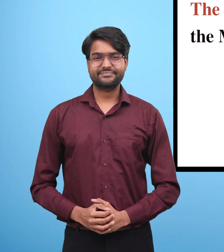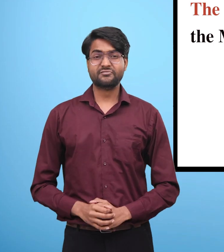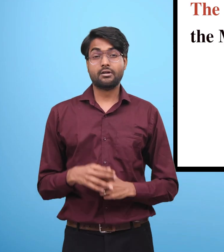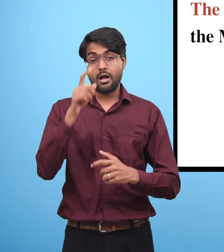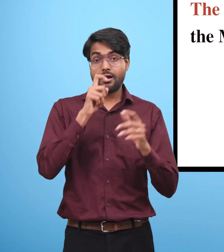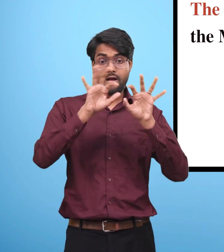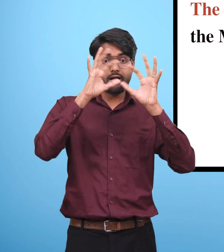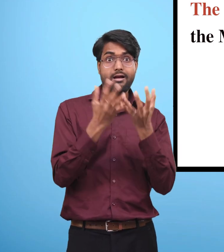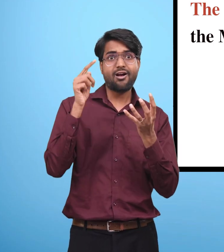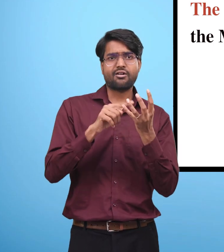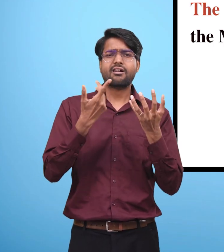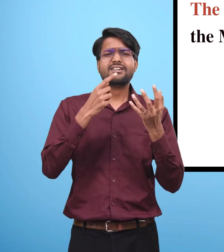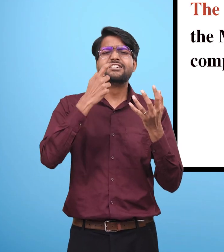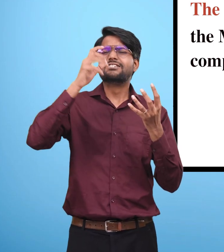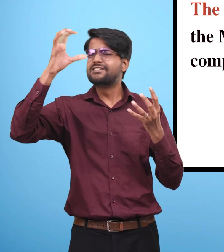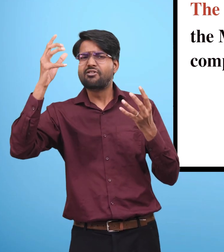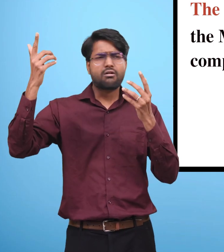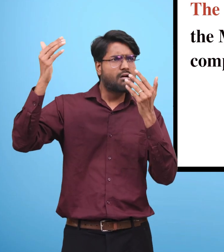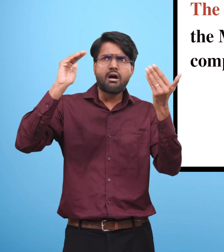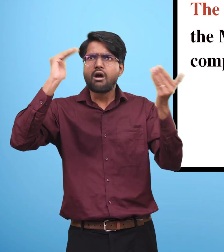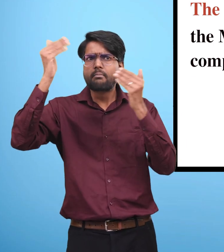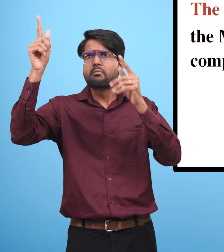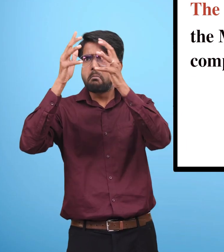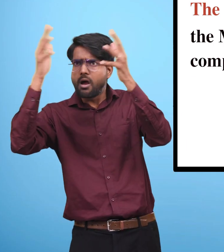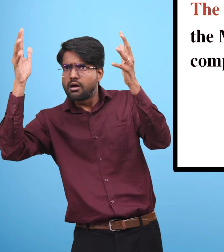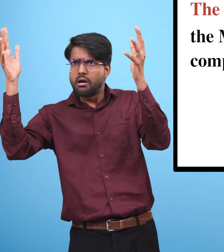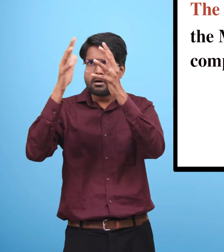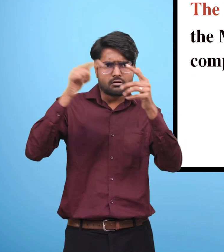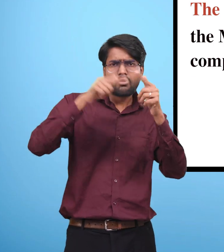How big is the Moon as compared to the Earth?